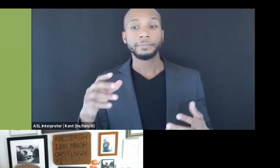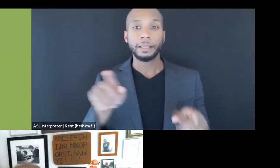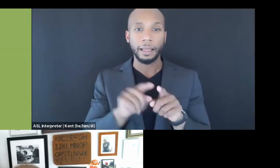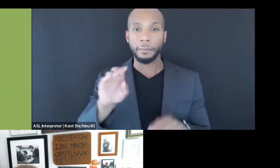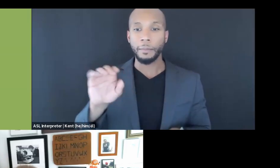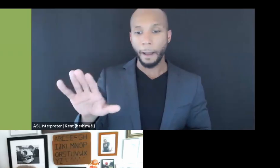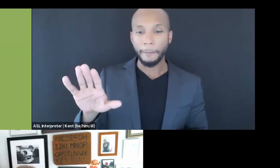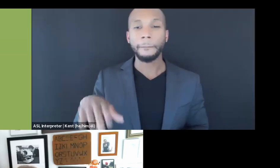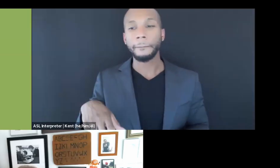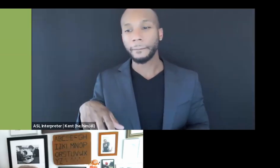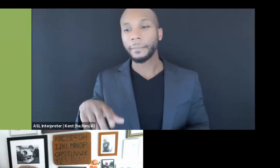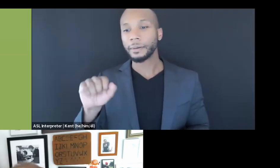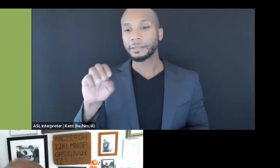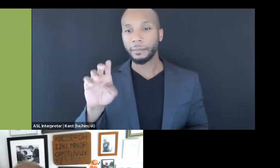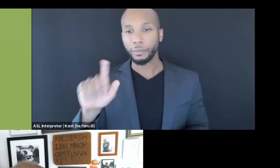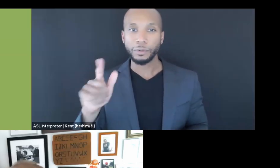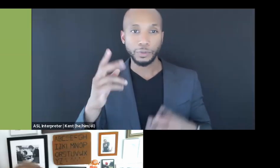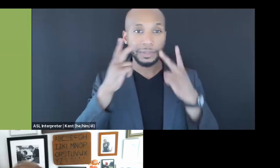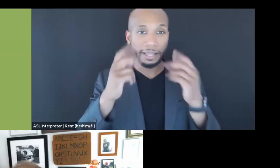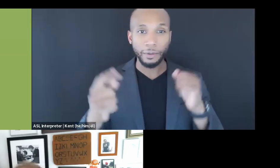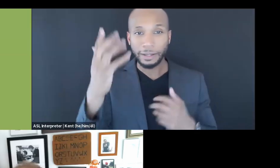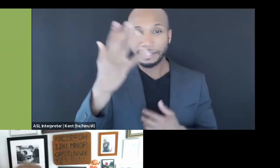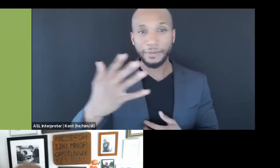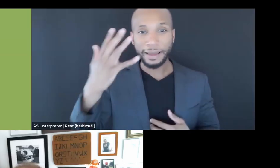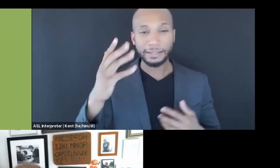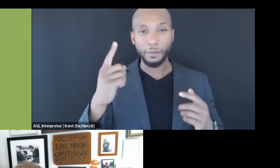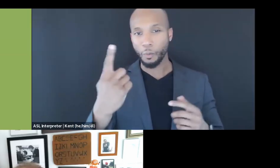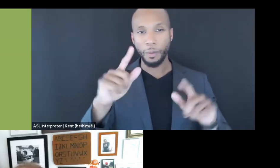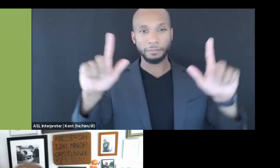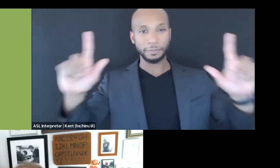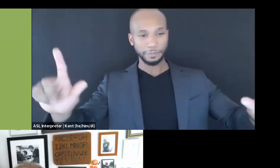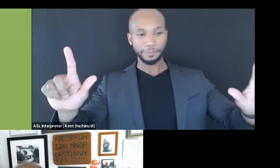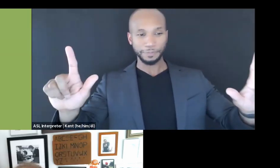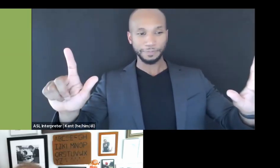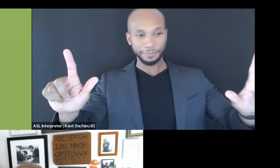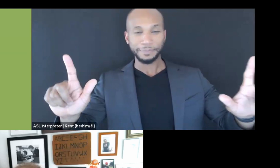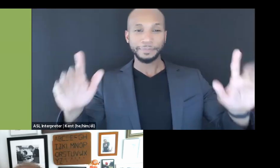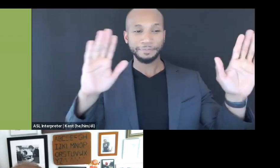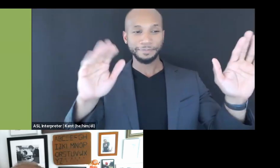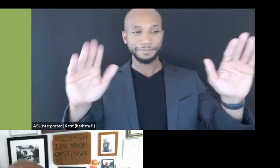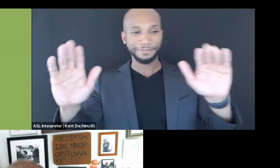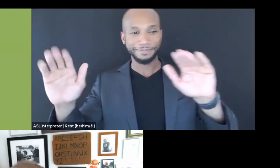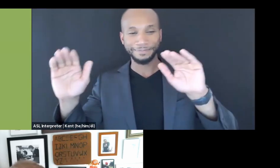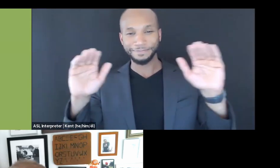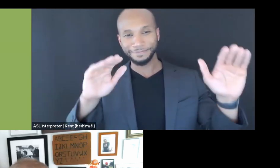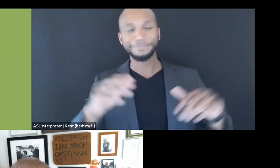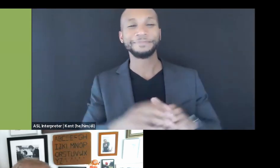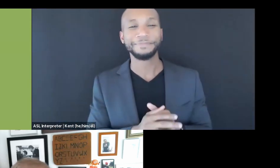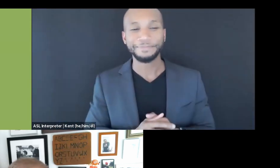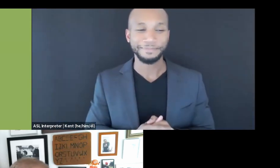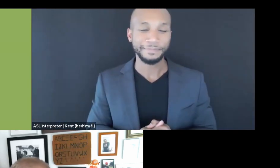Bob and Samuel, just so we can see everyone in one place, that would say farewell to everyone. I think that would